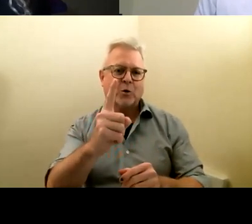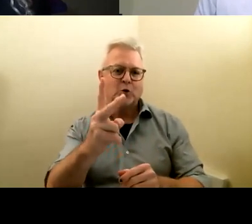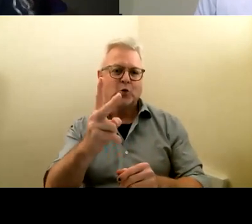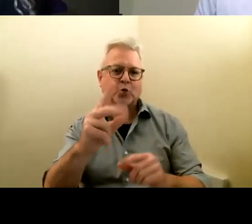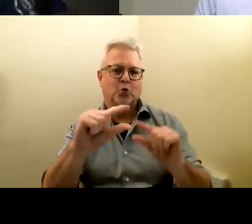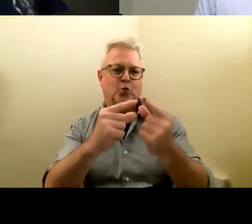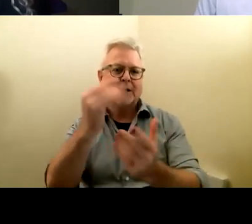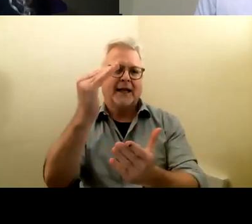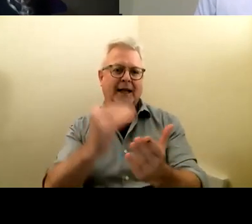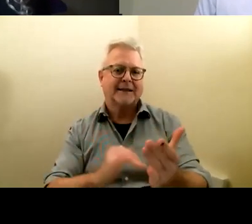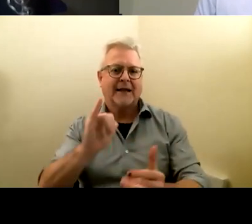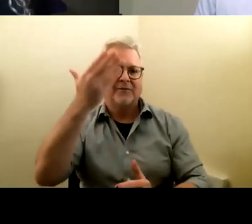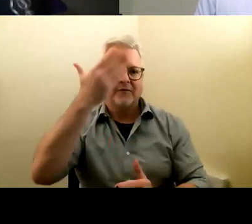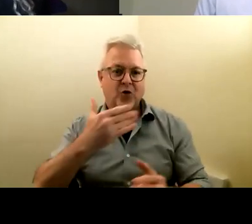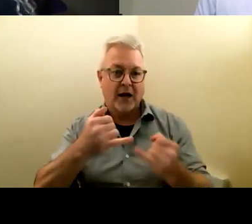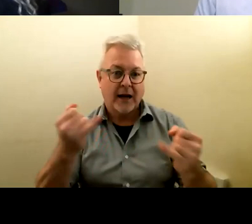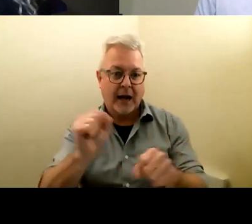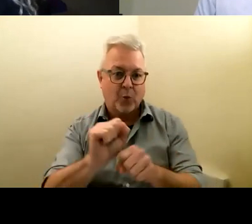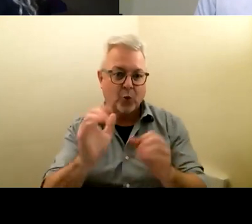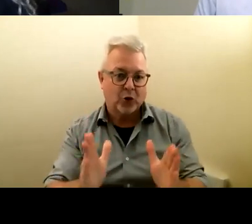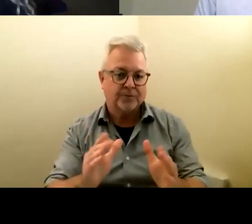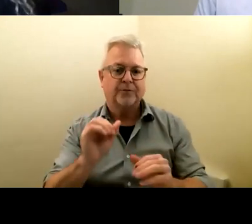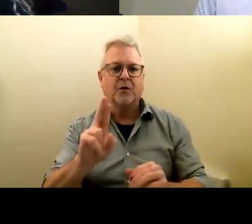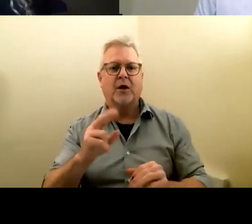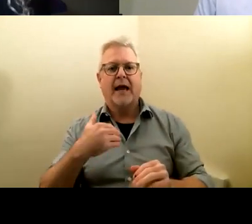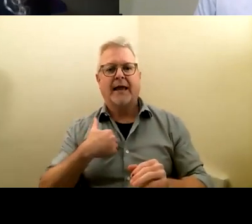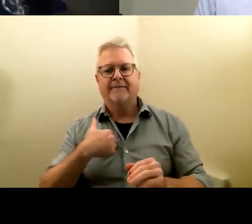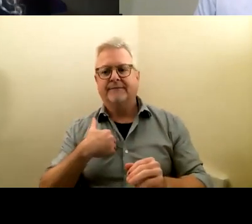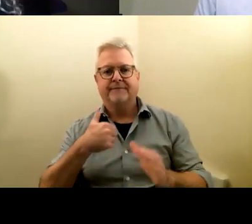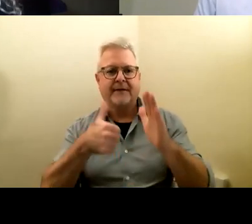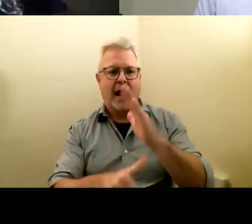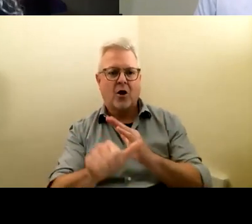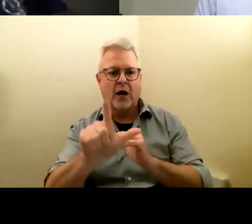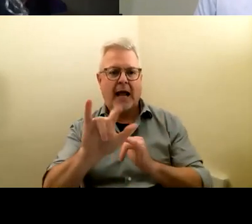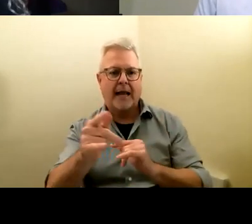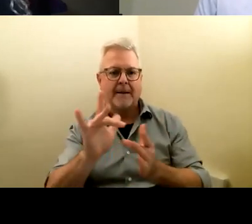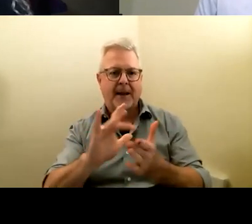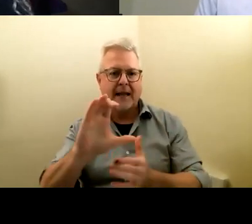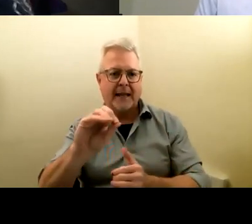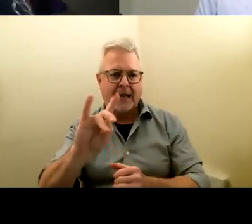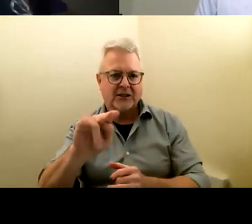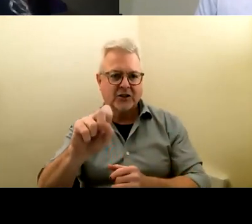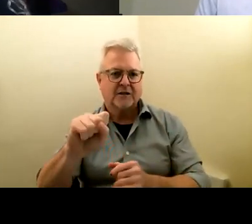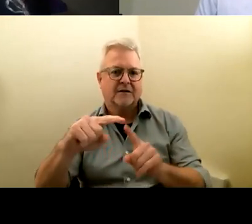and we're not in a high risk group, so we're not going to be phase 1 or 2. We're not frontline workers.